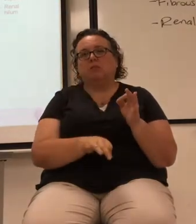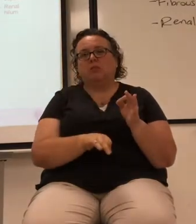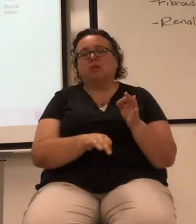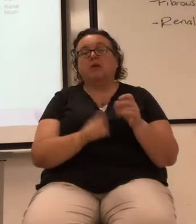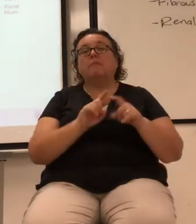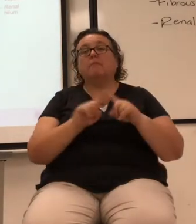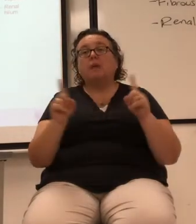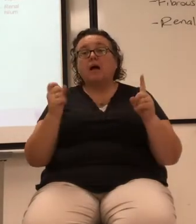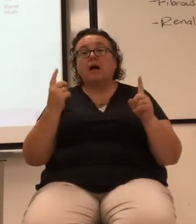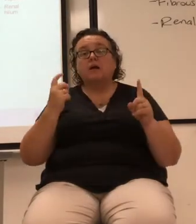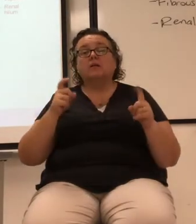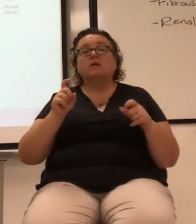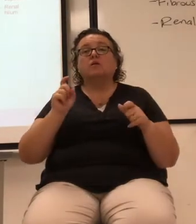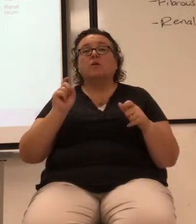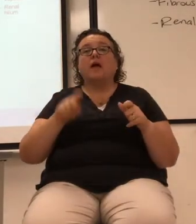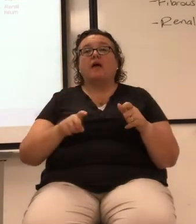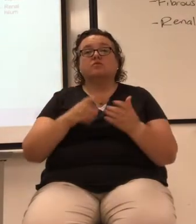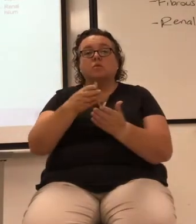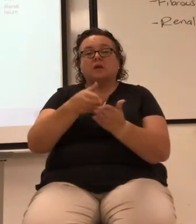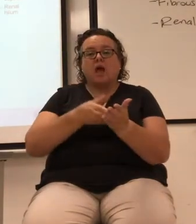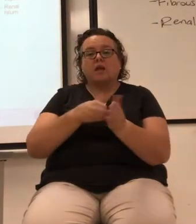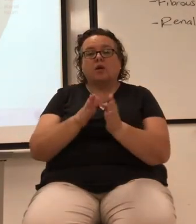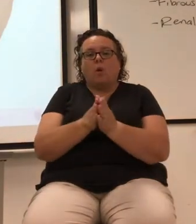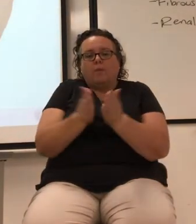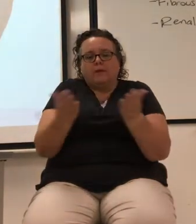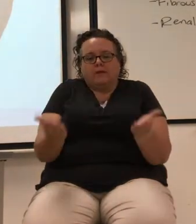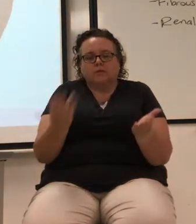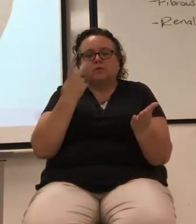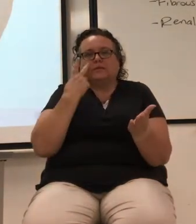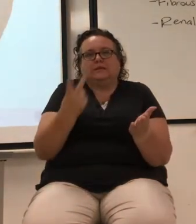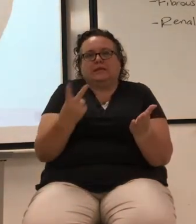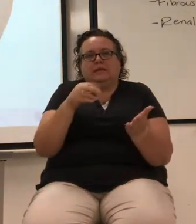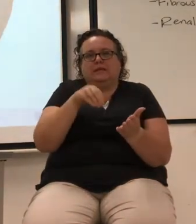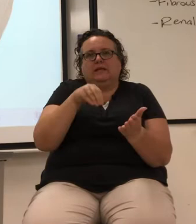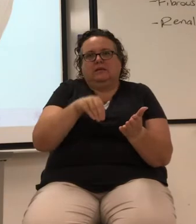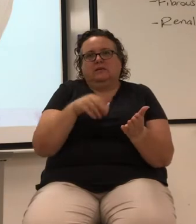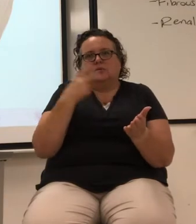You pretty much have to cut it open to see stuff.